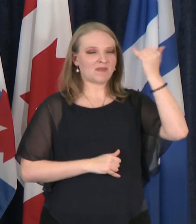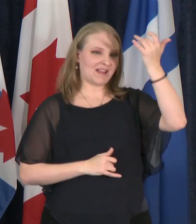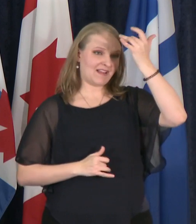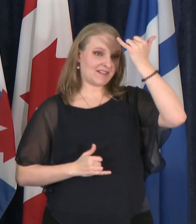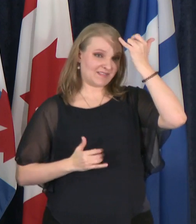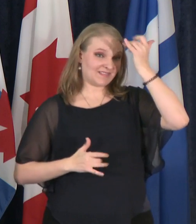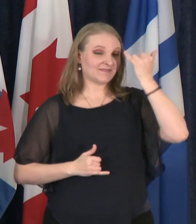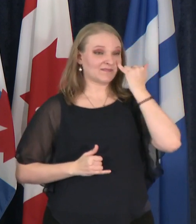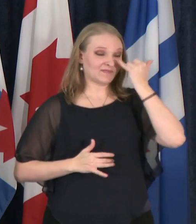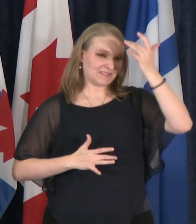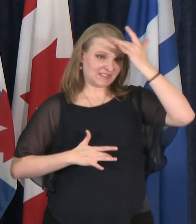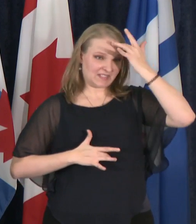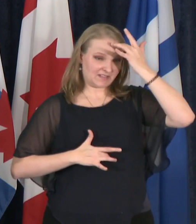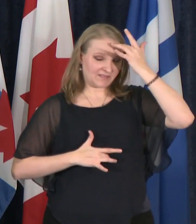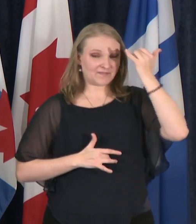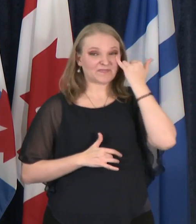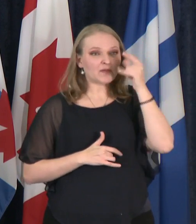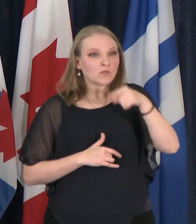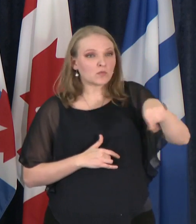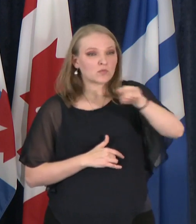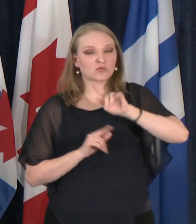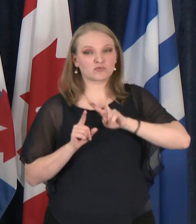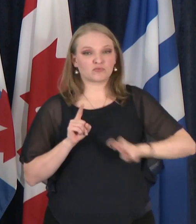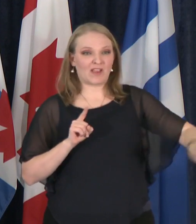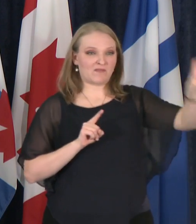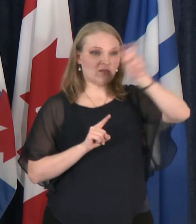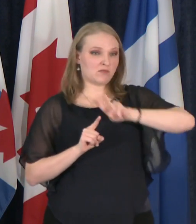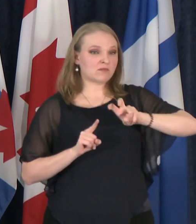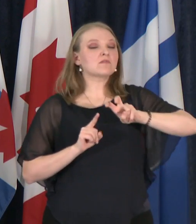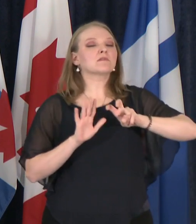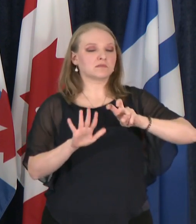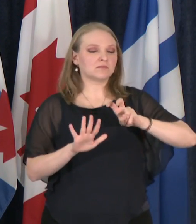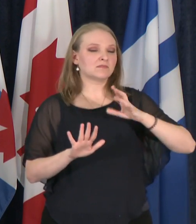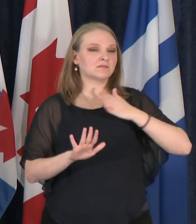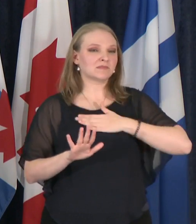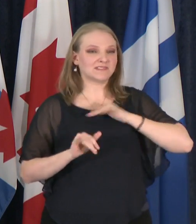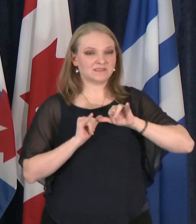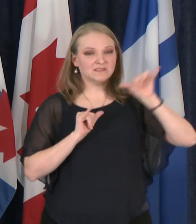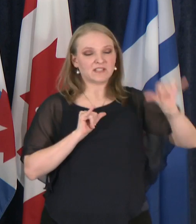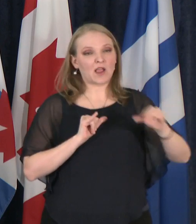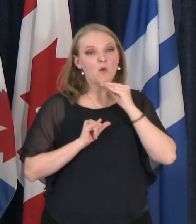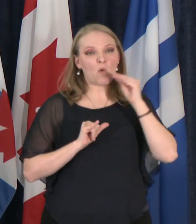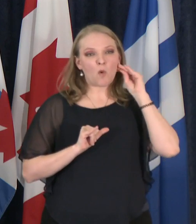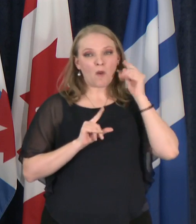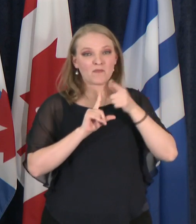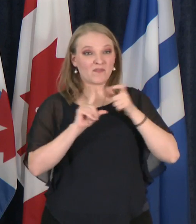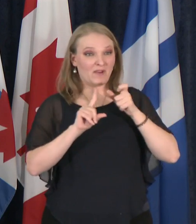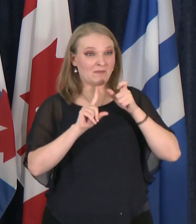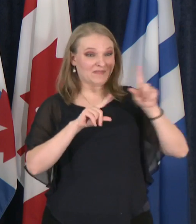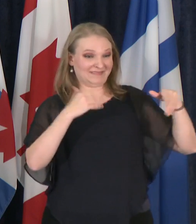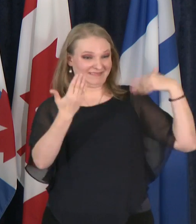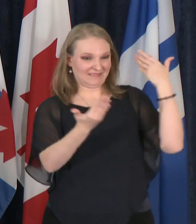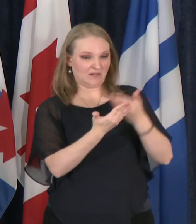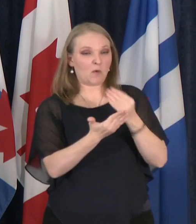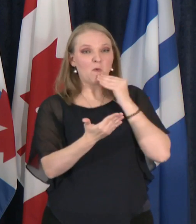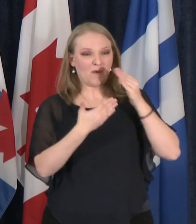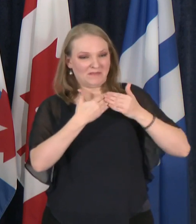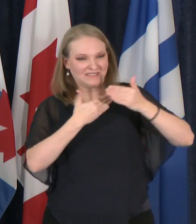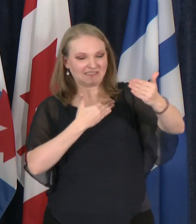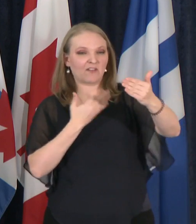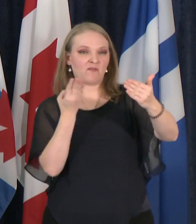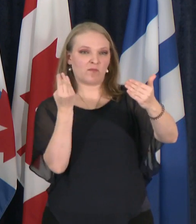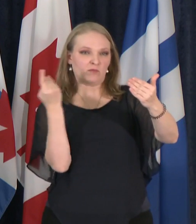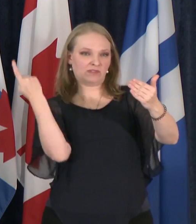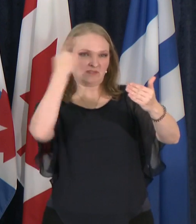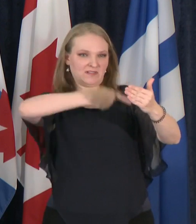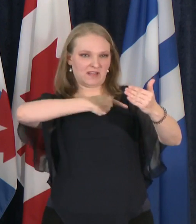If you have traveled, stay home for 14 days from the day you arrived back from your travel.